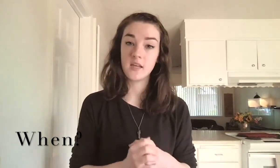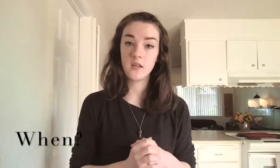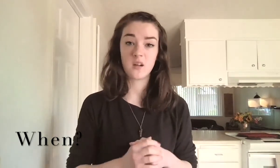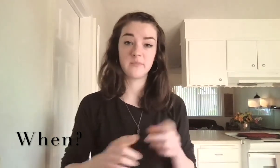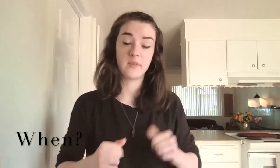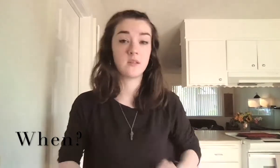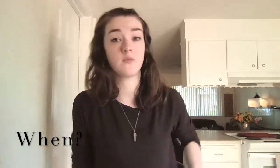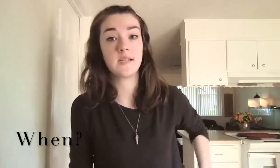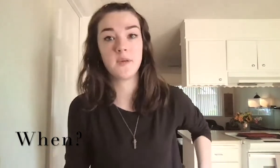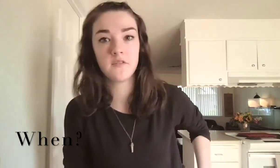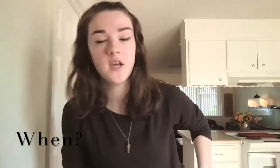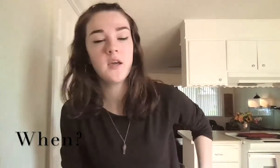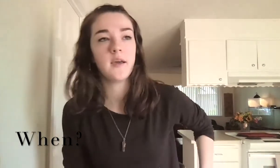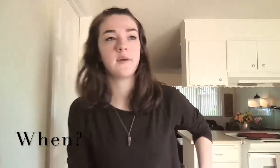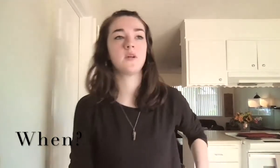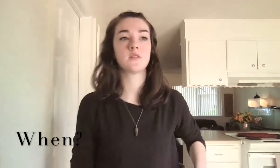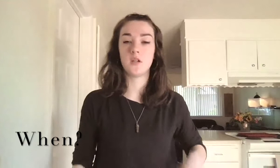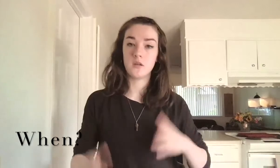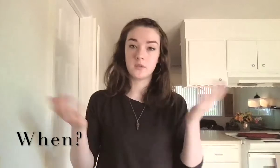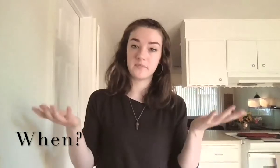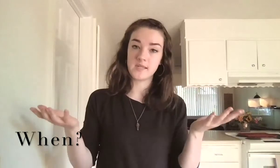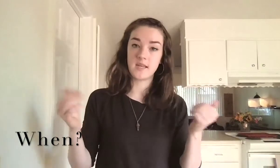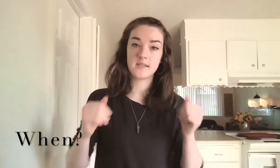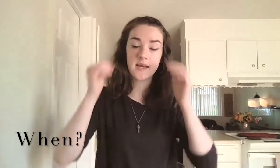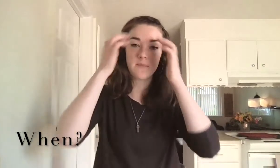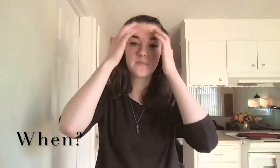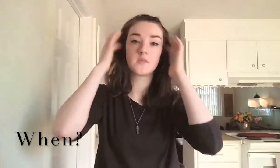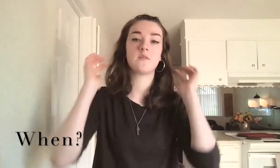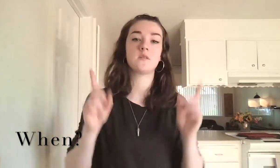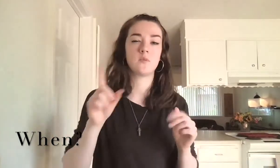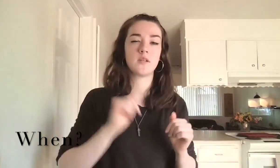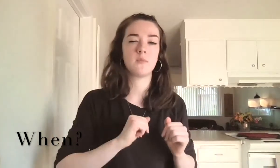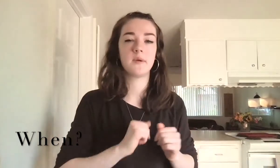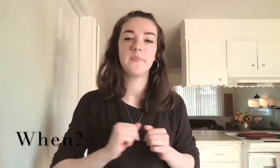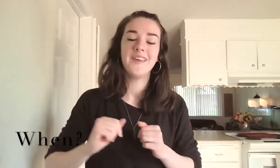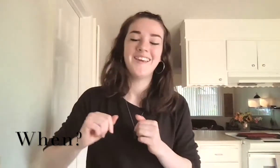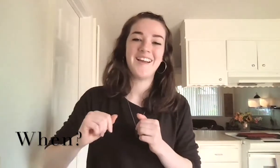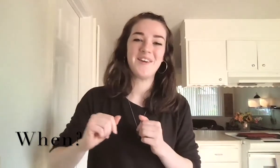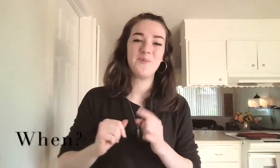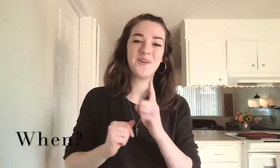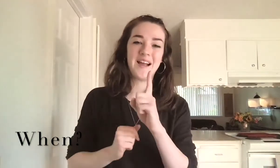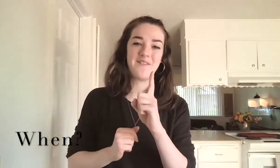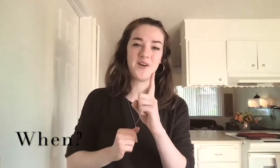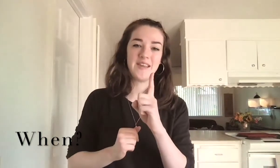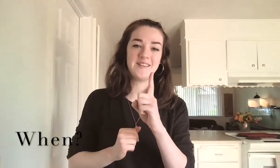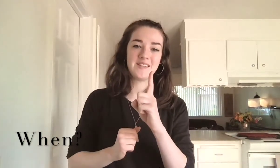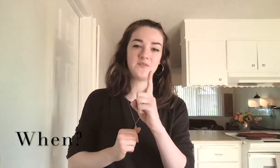clock, it reminds me of, because a clock is like the time. So this is a good way to remember. We're going to have our index finger